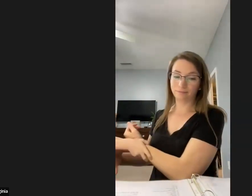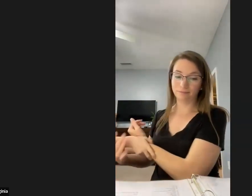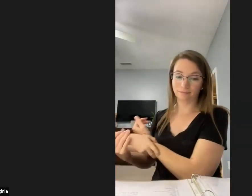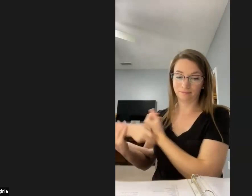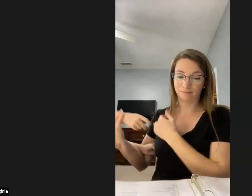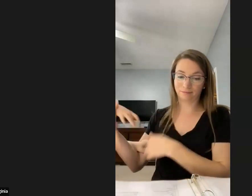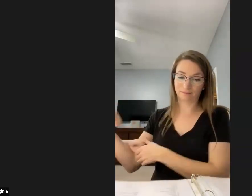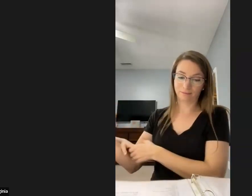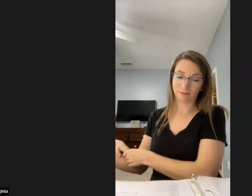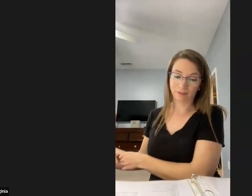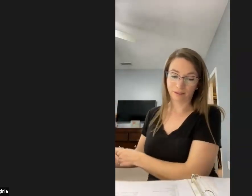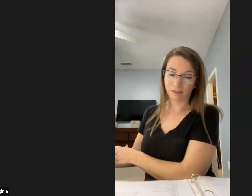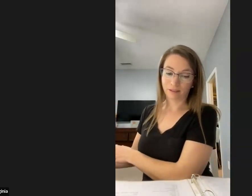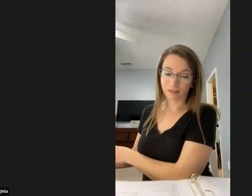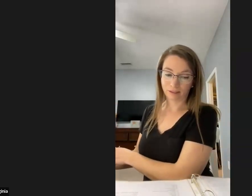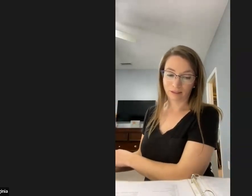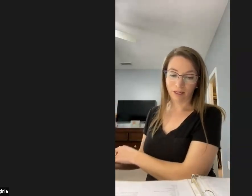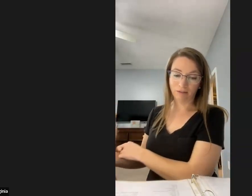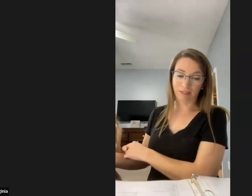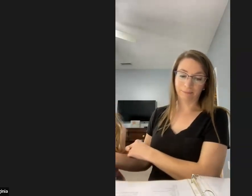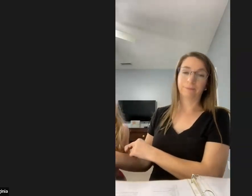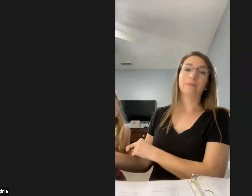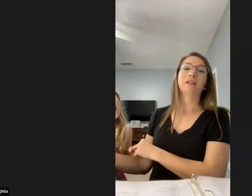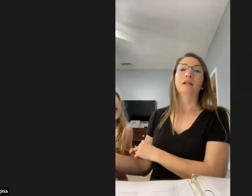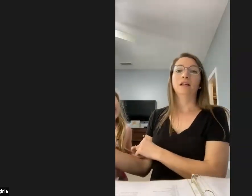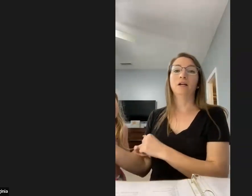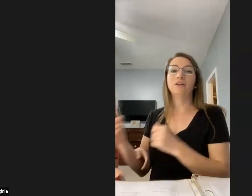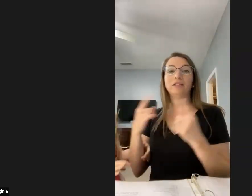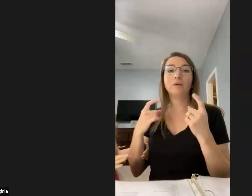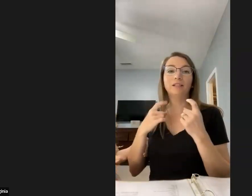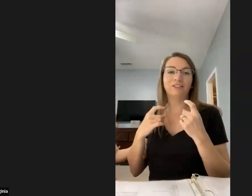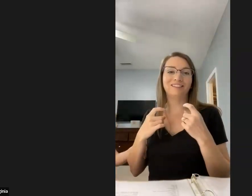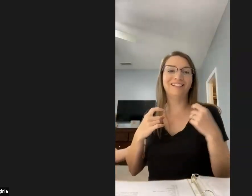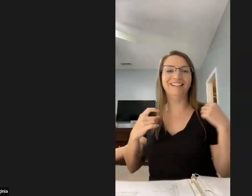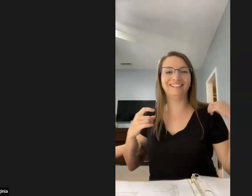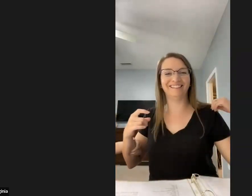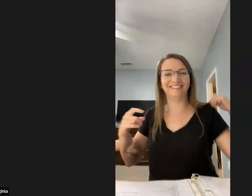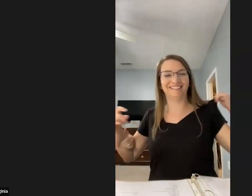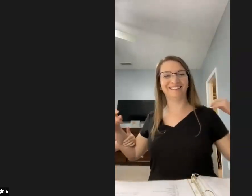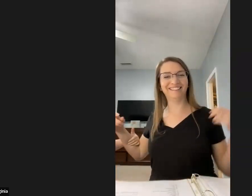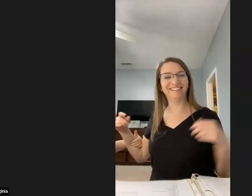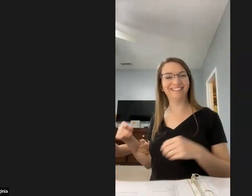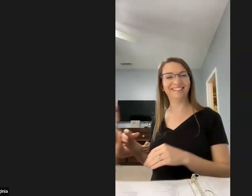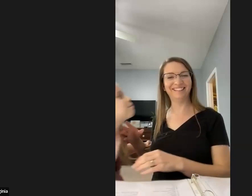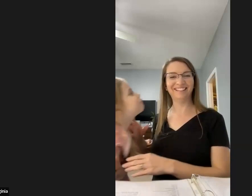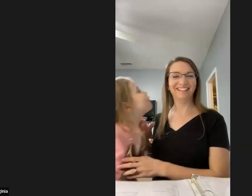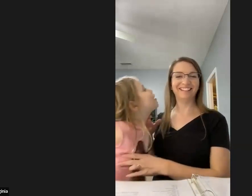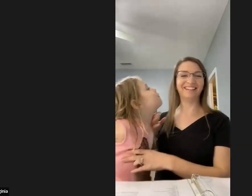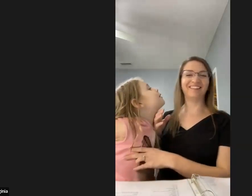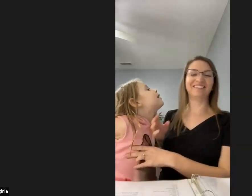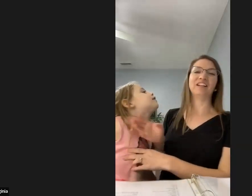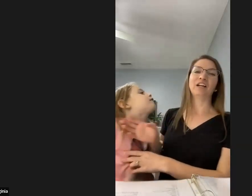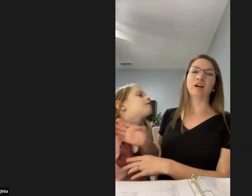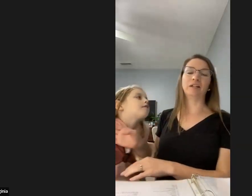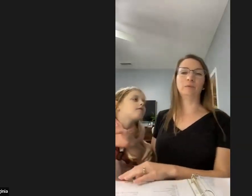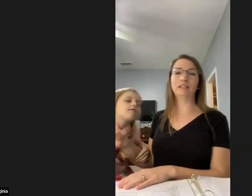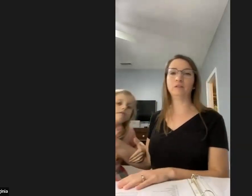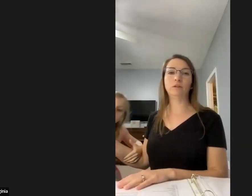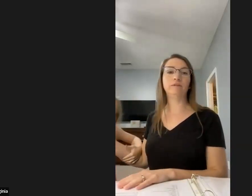saw All right. Are there any questions? that. No. All right. Do we need to